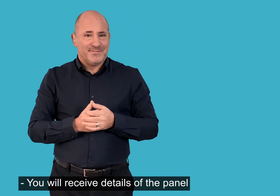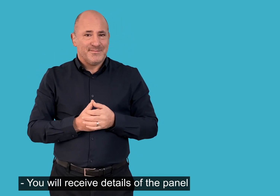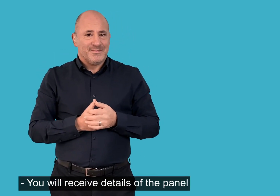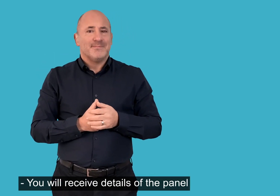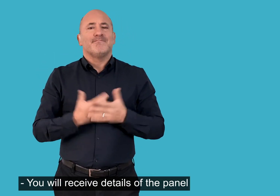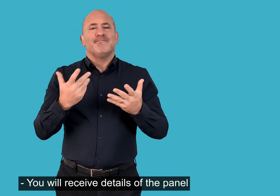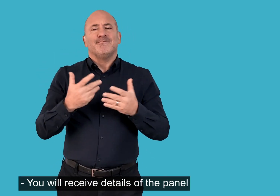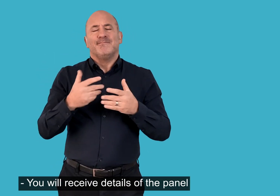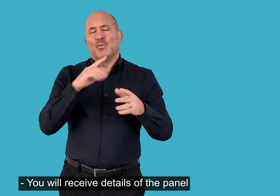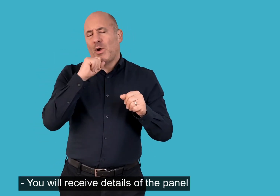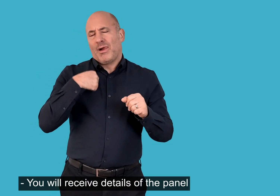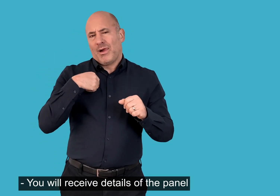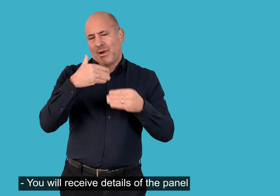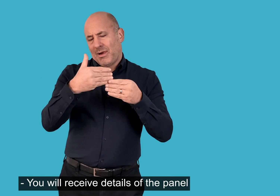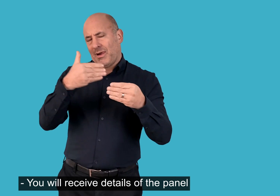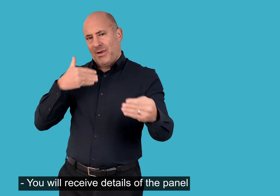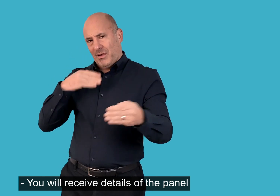You will receive details of the panel